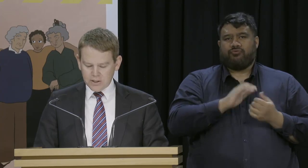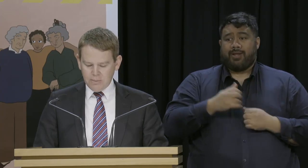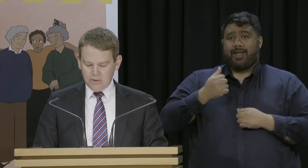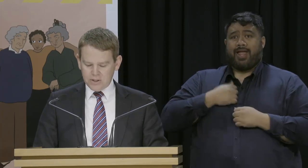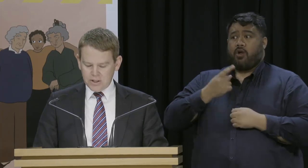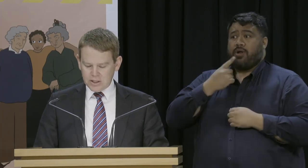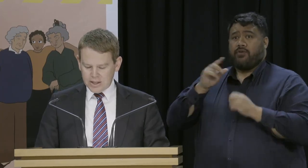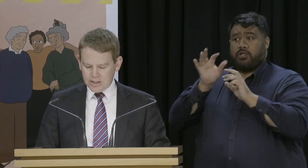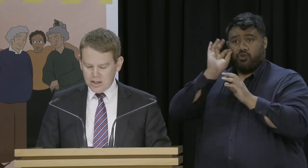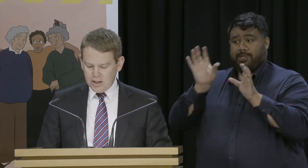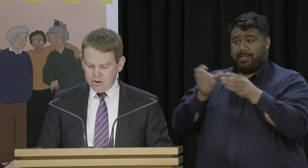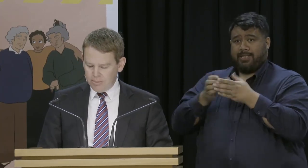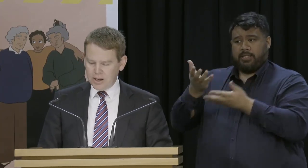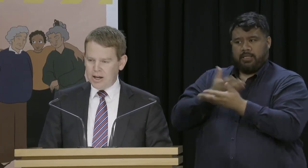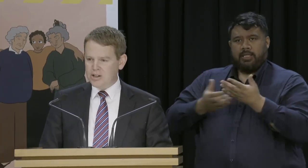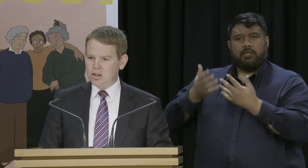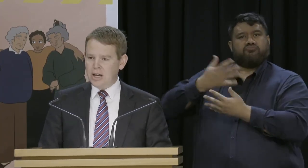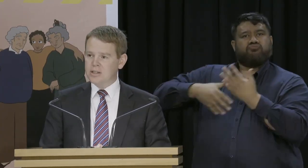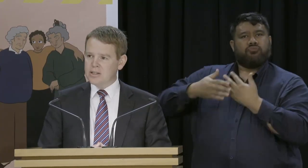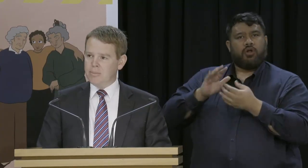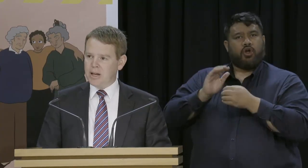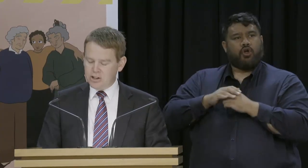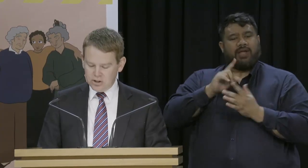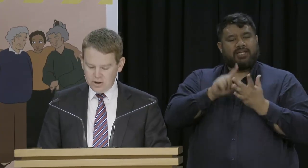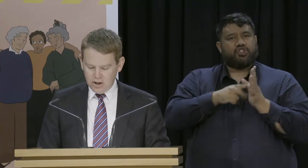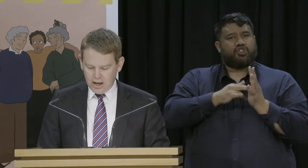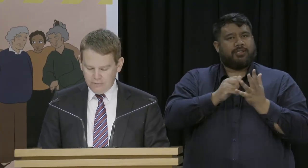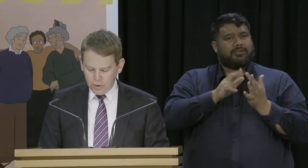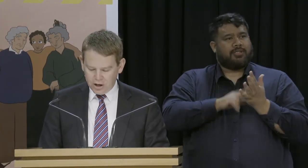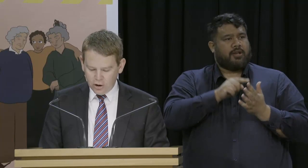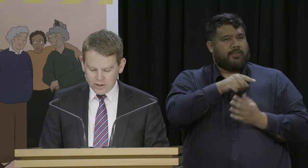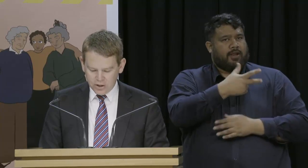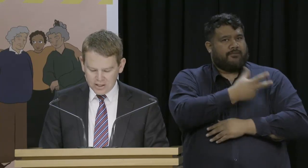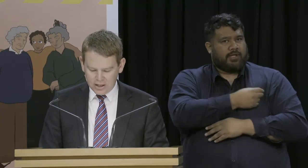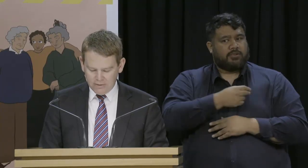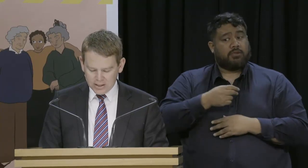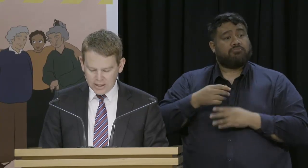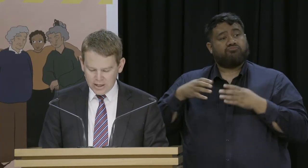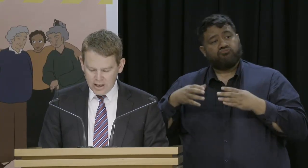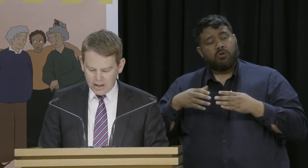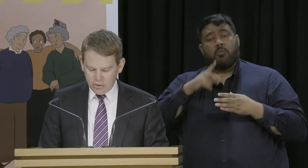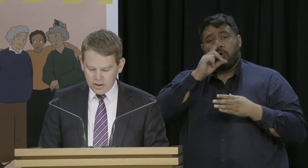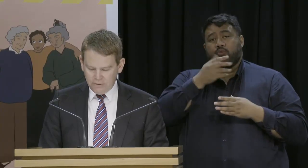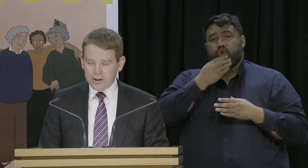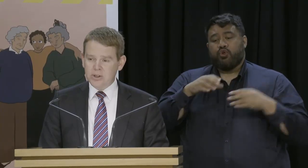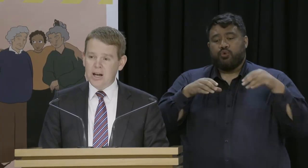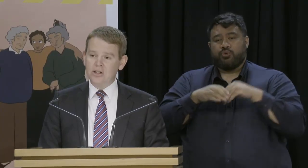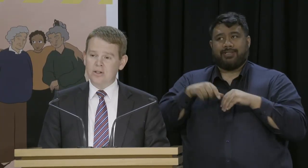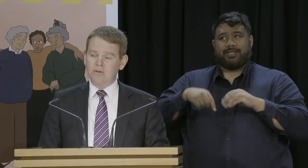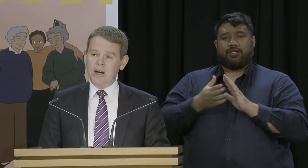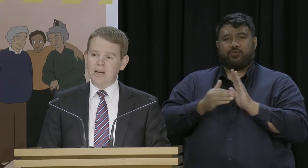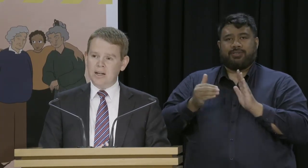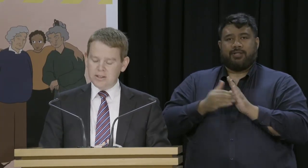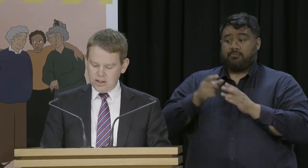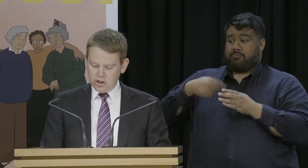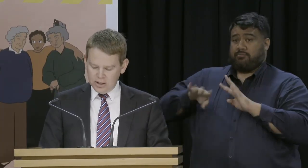earlier this month to discuss their application, Janssen's application for their COVID-19 vaccine, and they're in the final stages